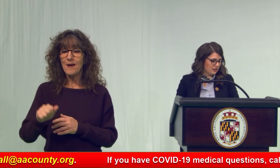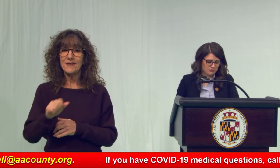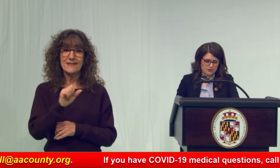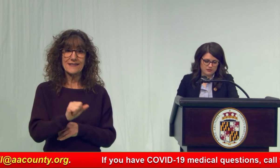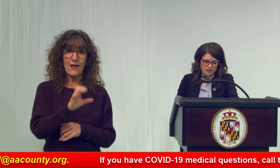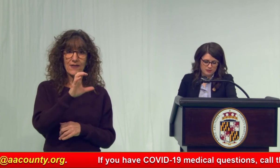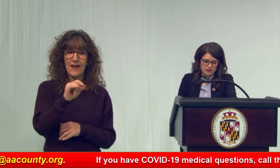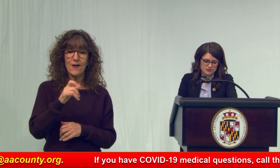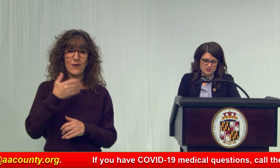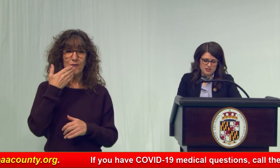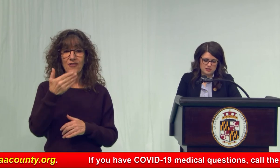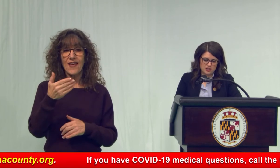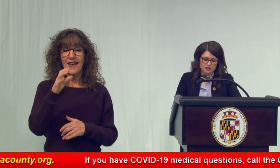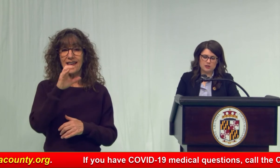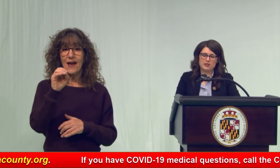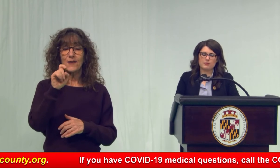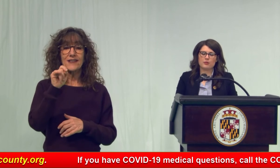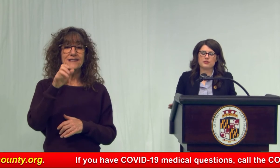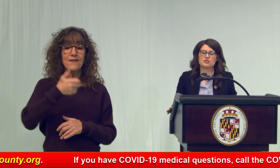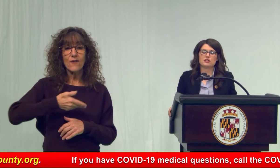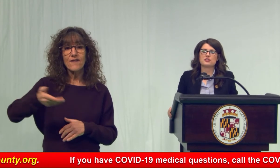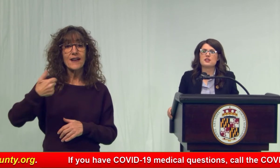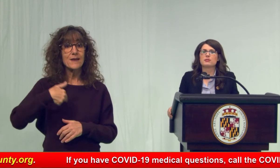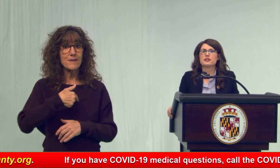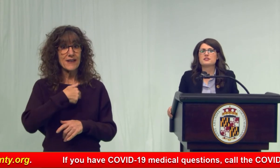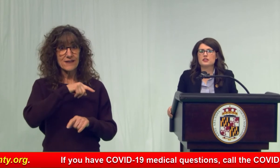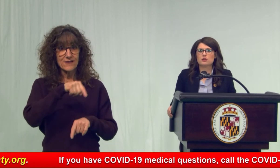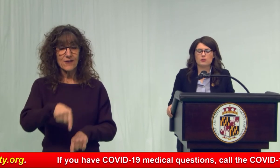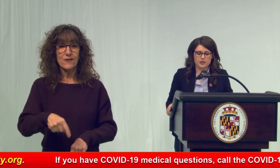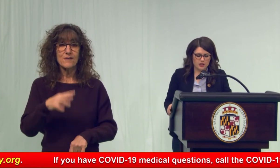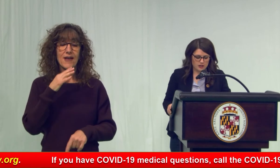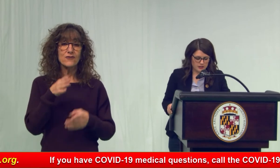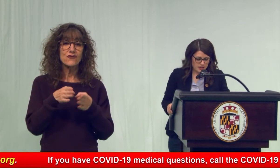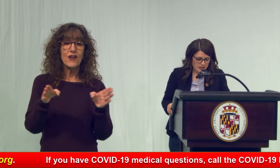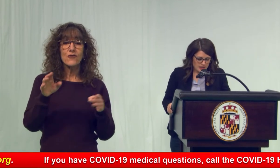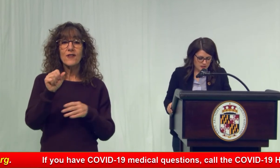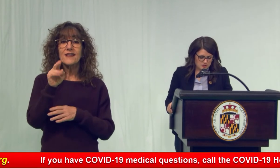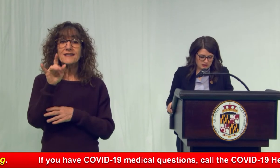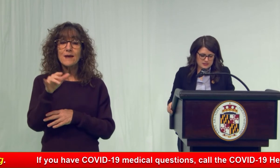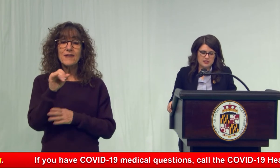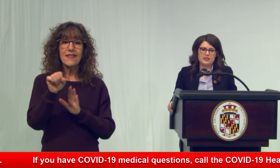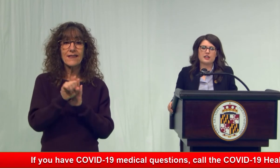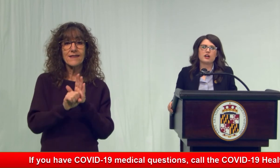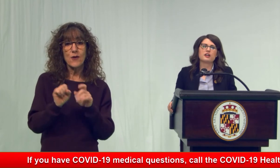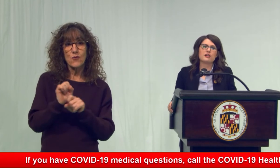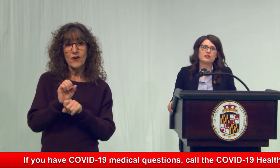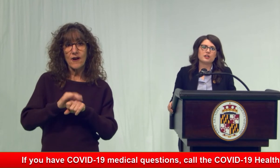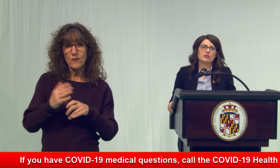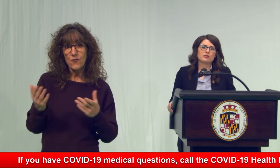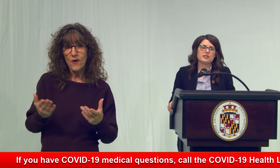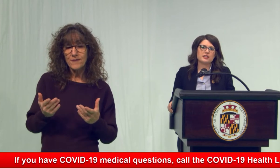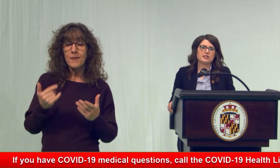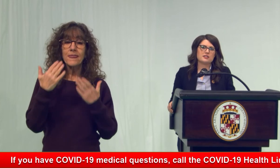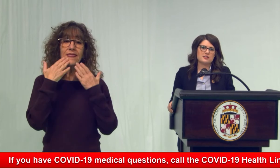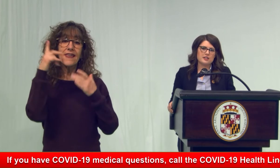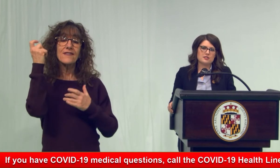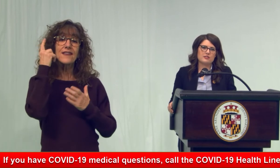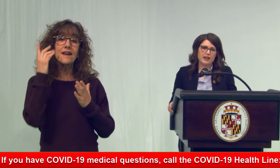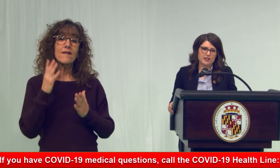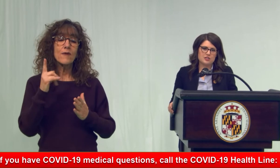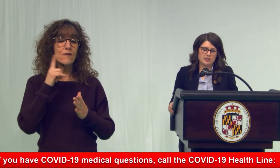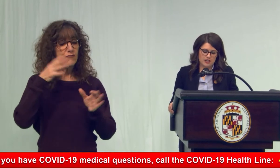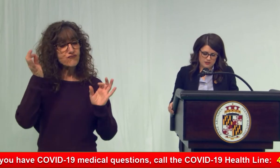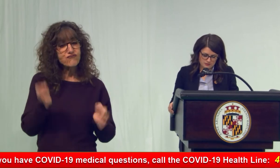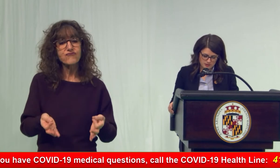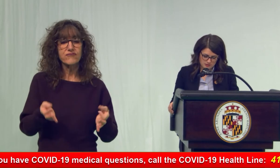County Executive for inviting me here today to talk a little bit about what the General Assembly and the state are working on. I'd also like to thank our Governor for taking